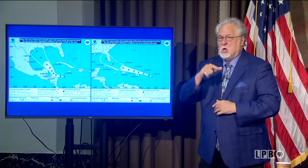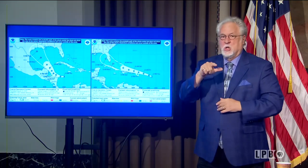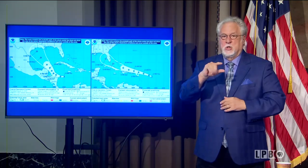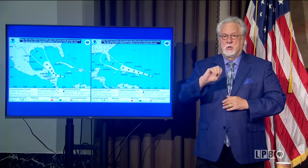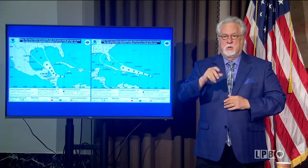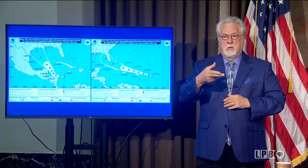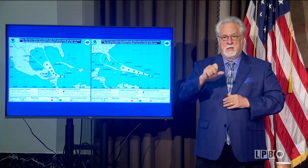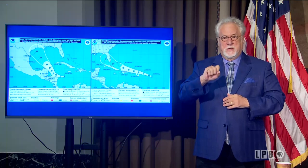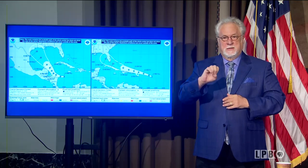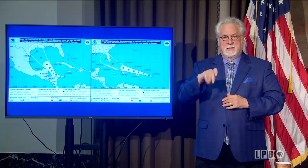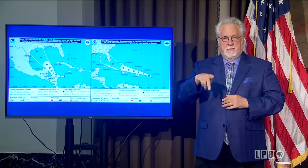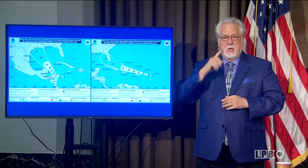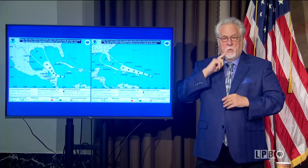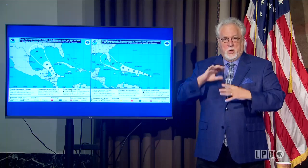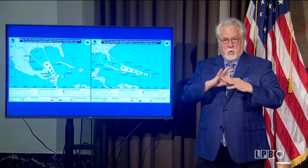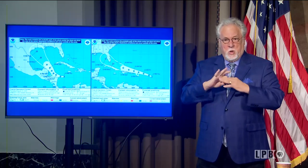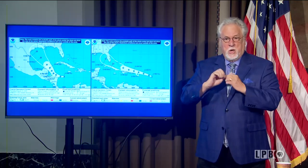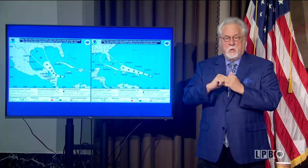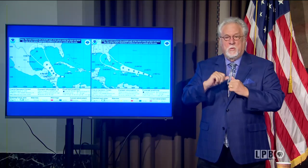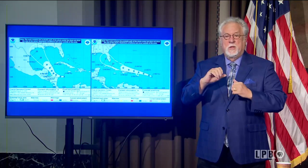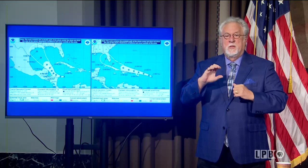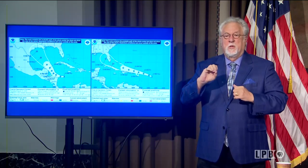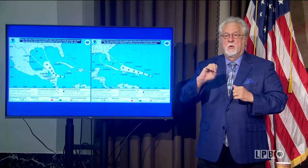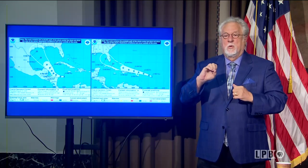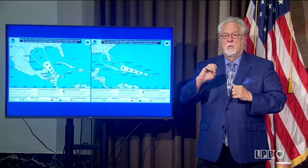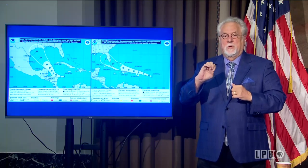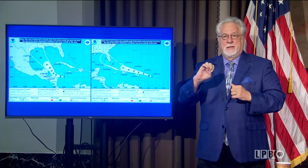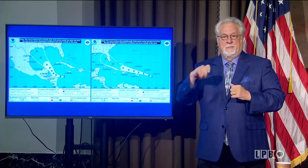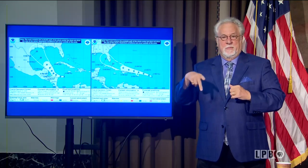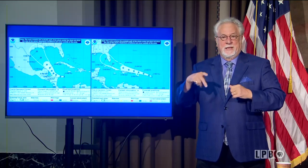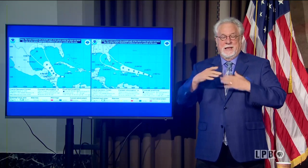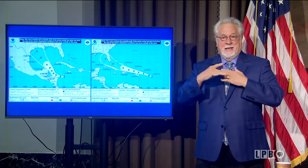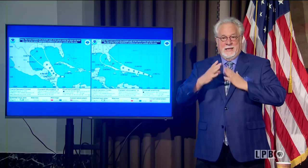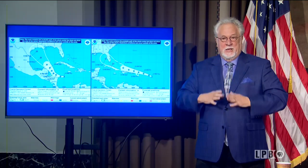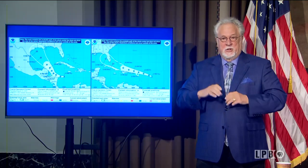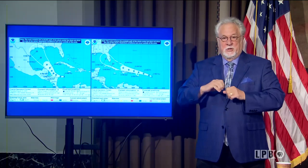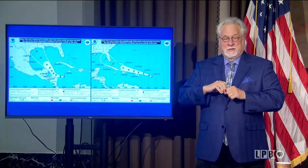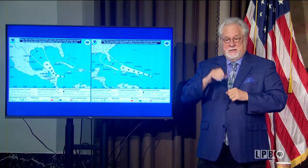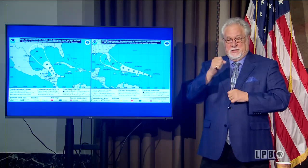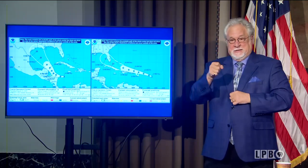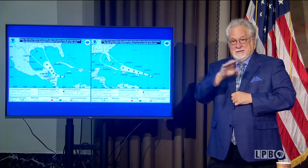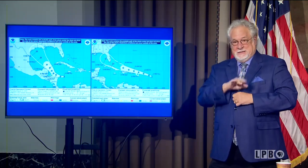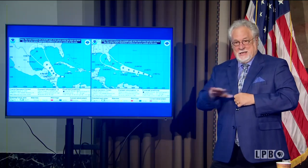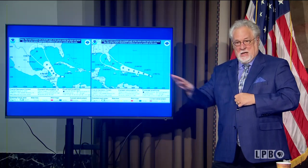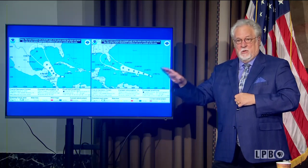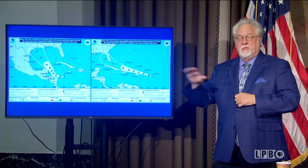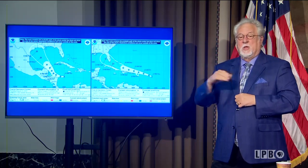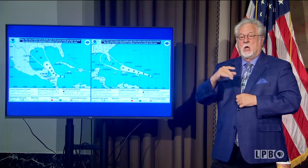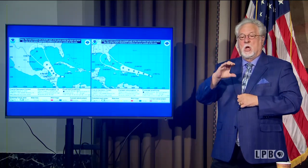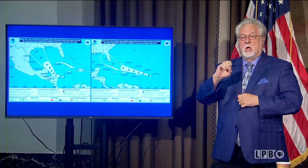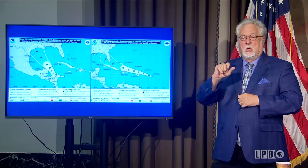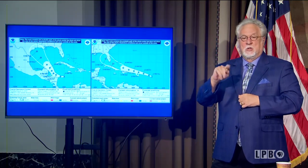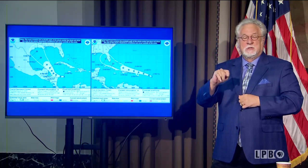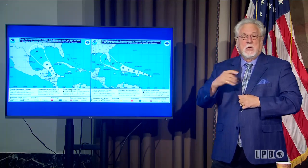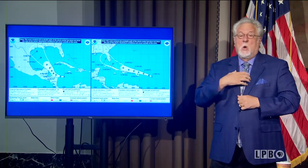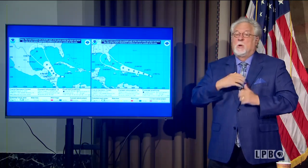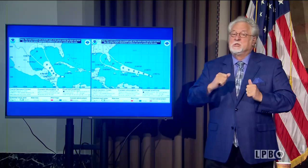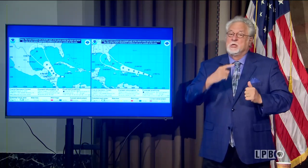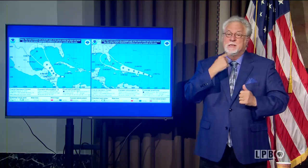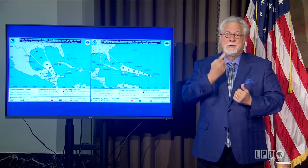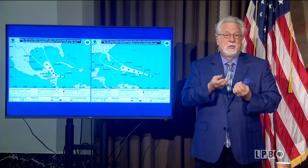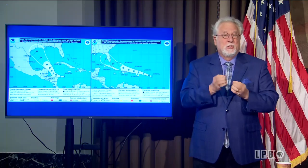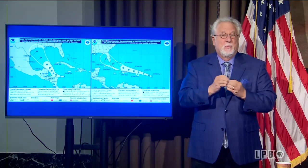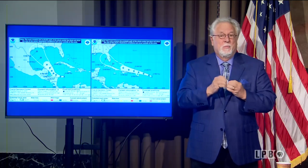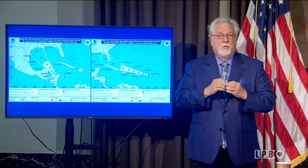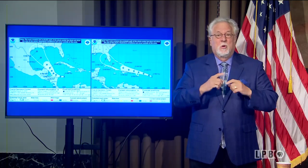will start coordinating with OEP leaders in the coastal regions of our state. Obviously, I wish I could tell you more about what